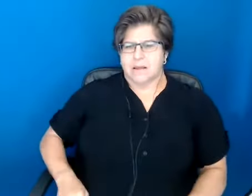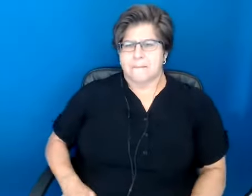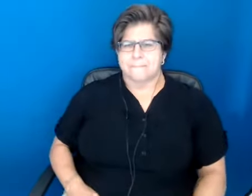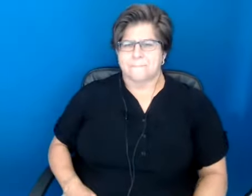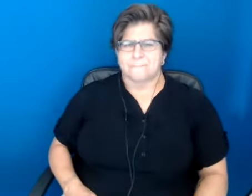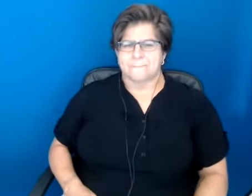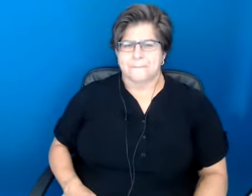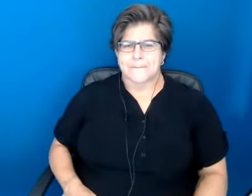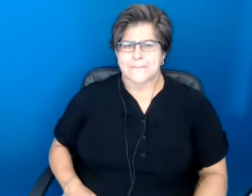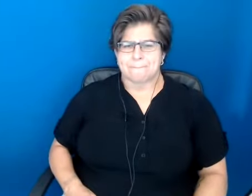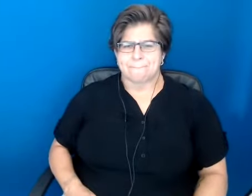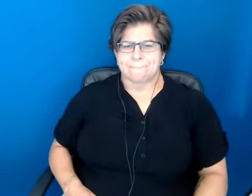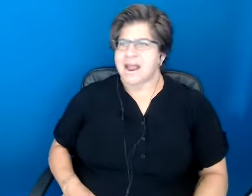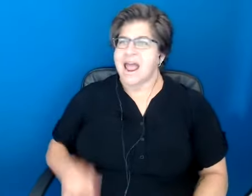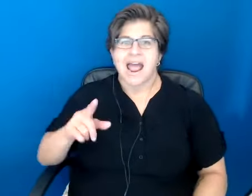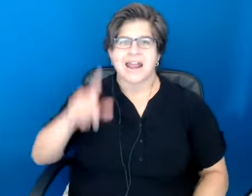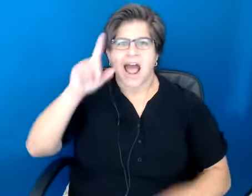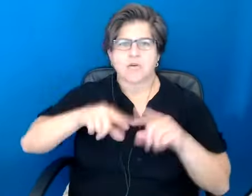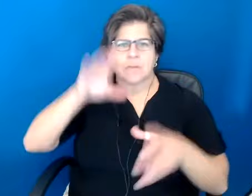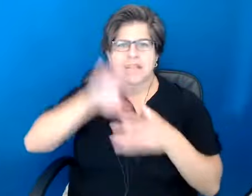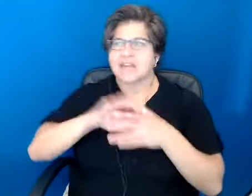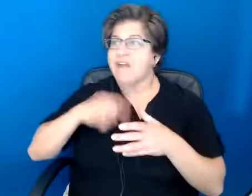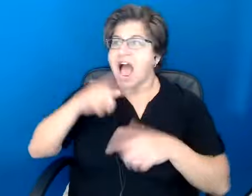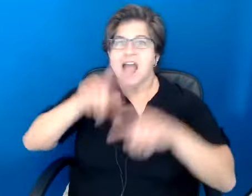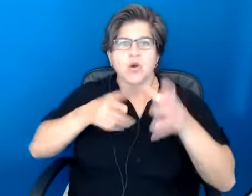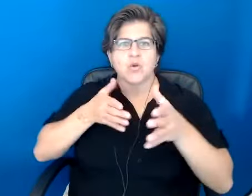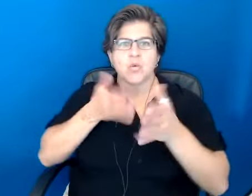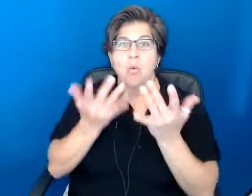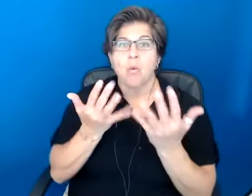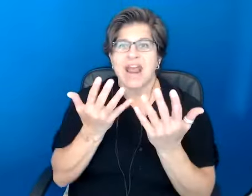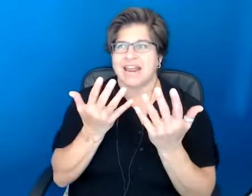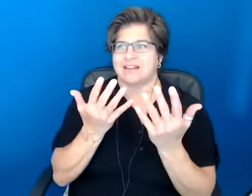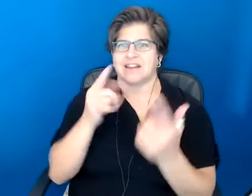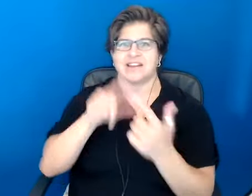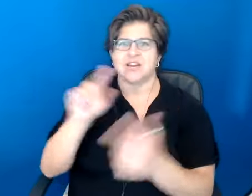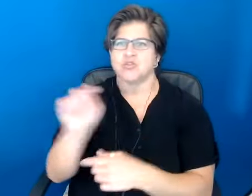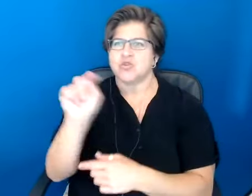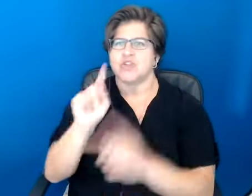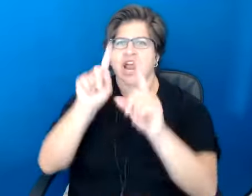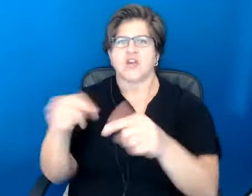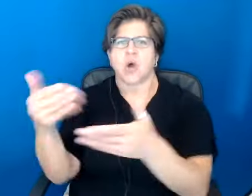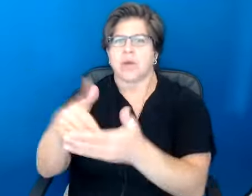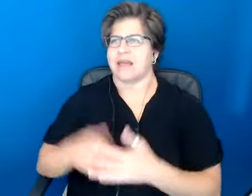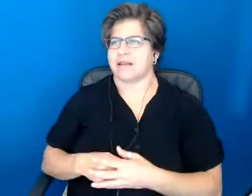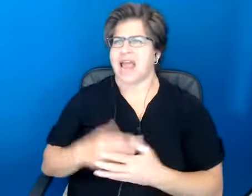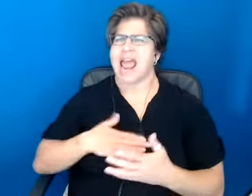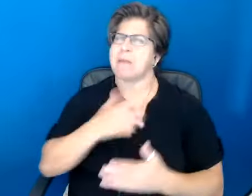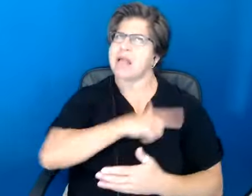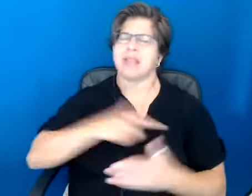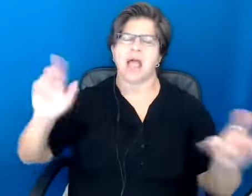go in. So she says to me, I'll take you to this meeting on Tuesday. And I can't believe that I couldn't wait till